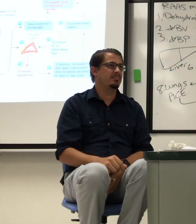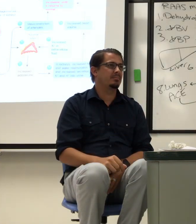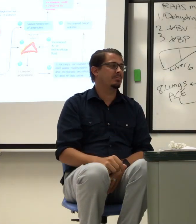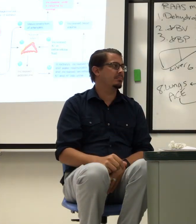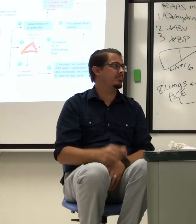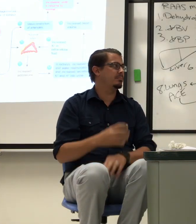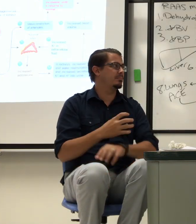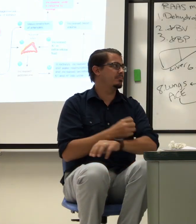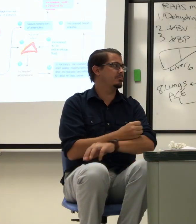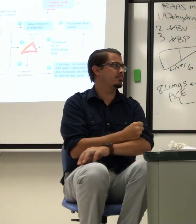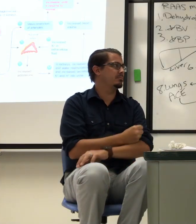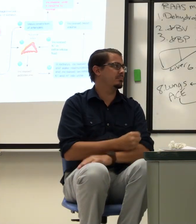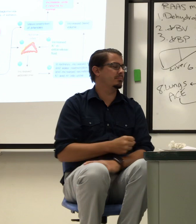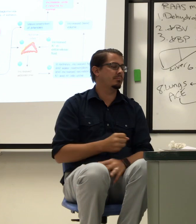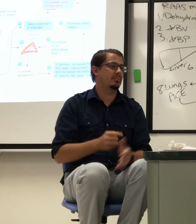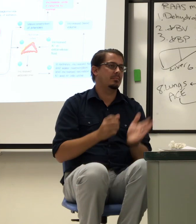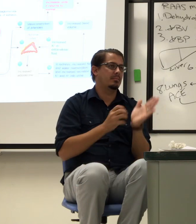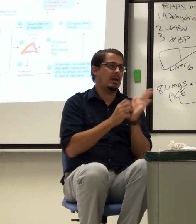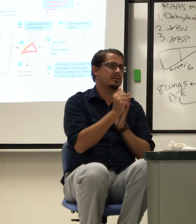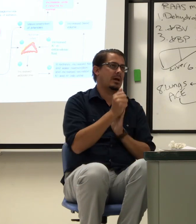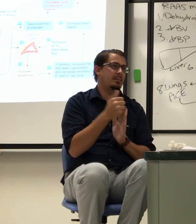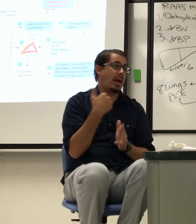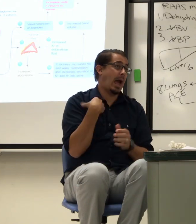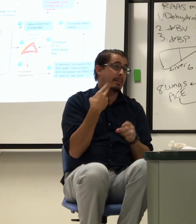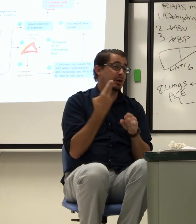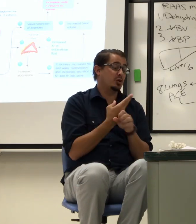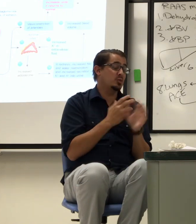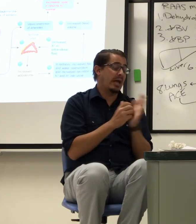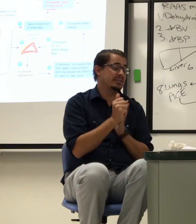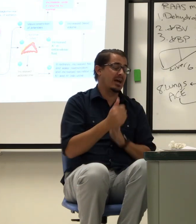Angiotensin 2. And that's the key here. This